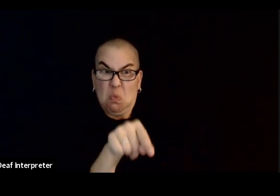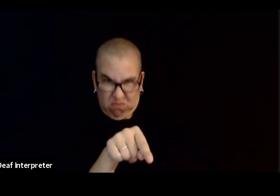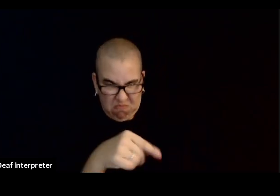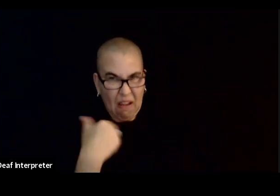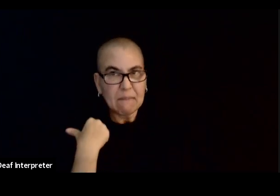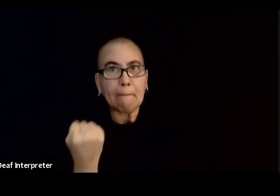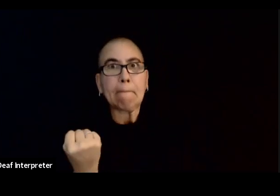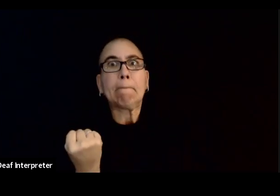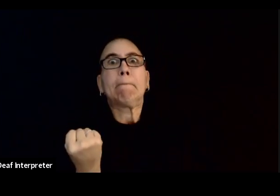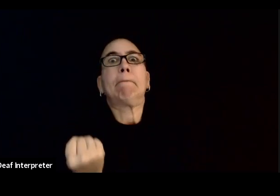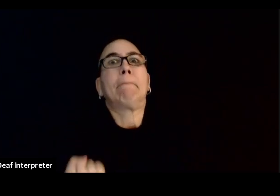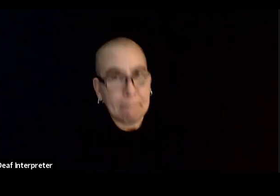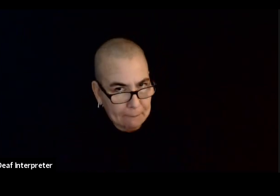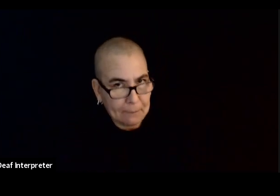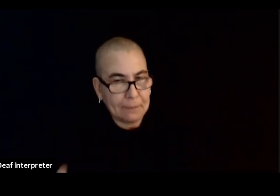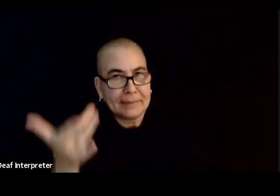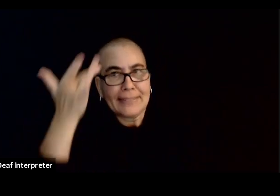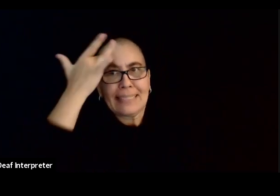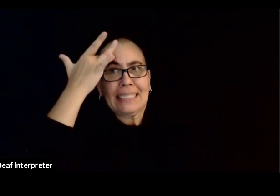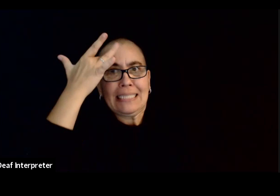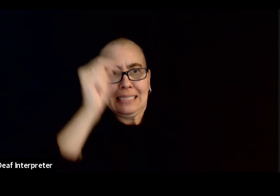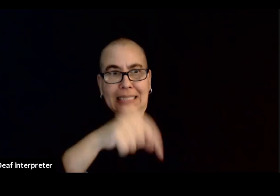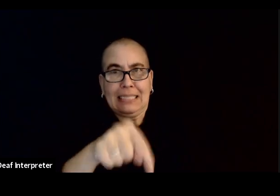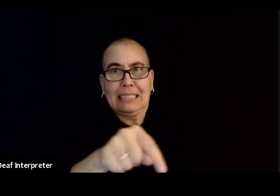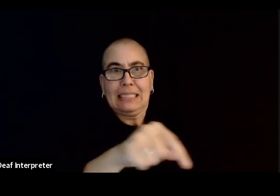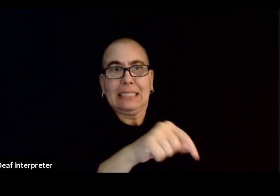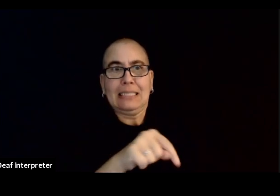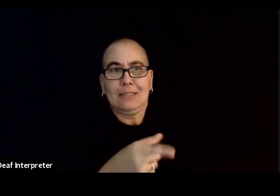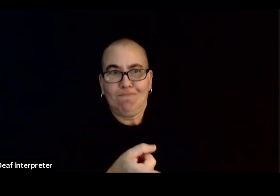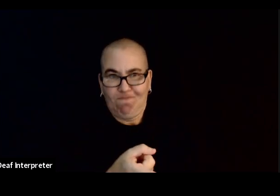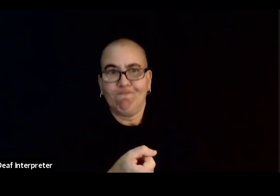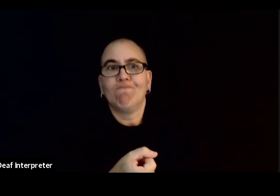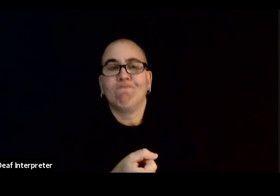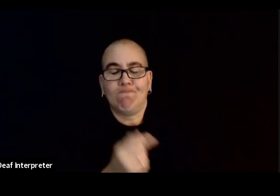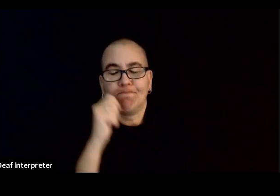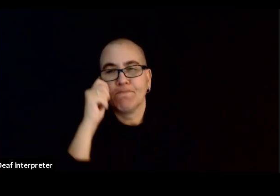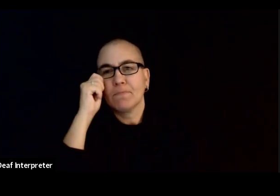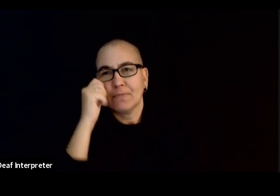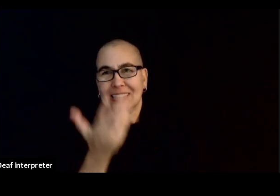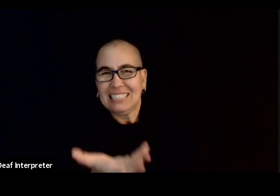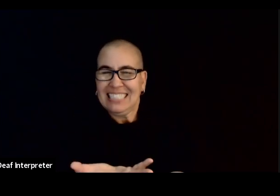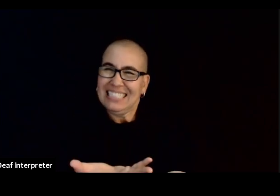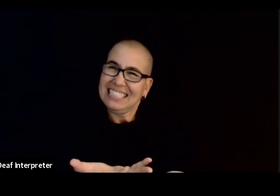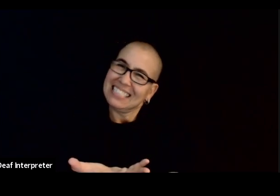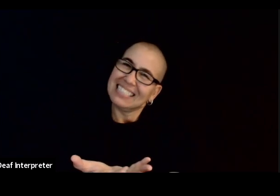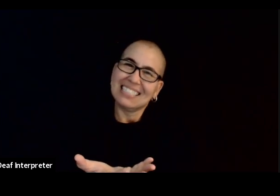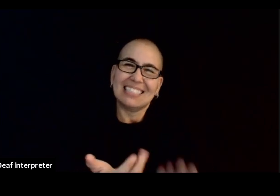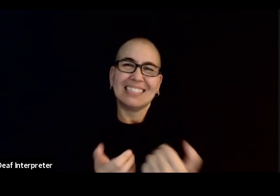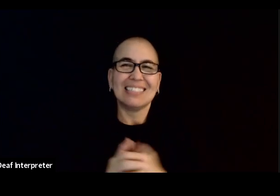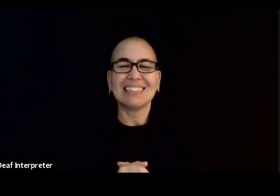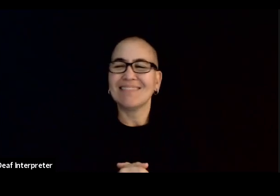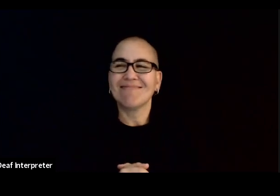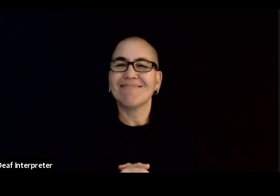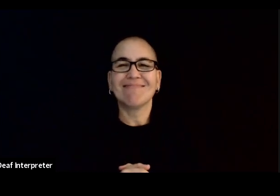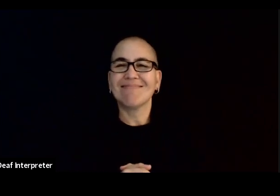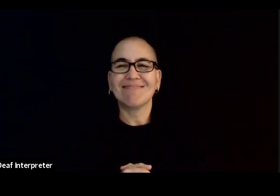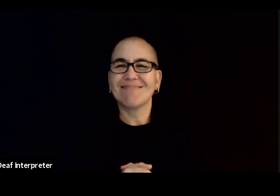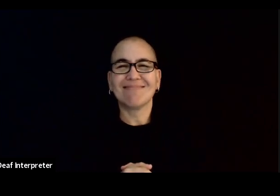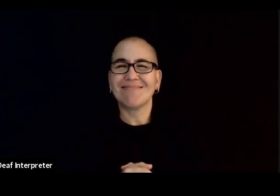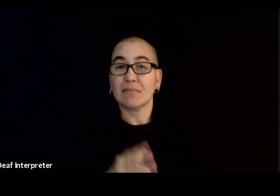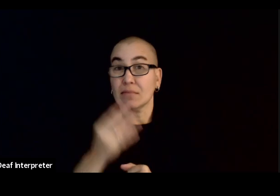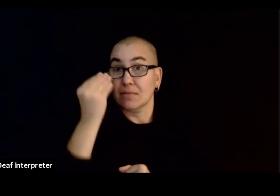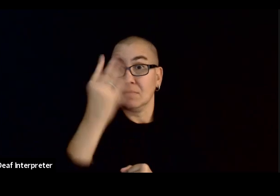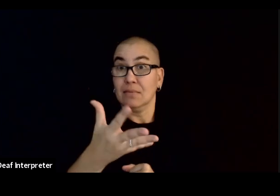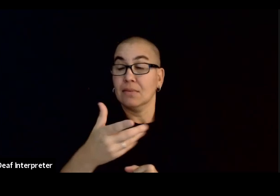What we're finding is that most of the cases are not associated with transmission within the school setting, but rather are occurring external to